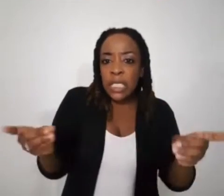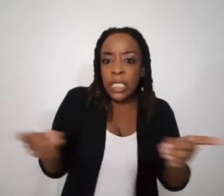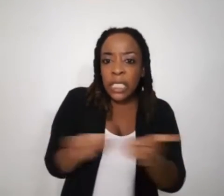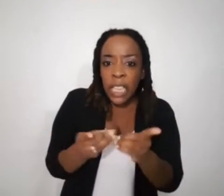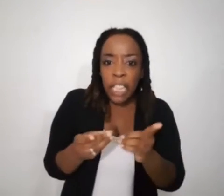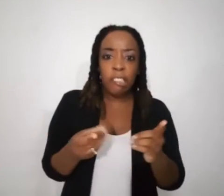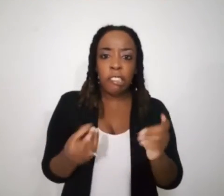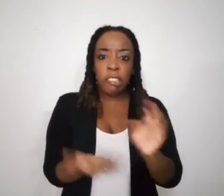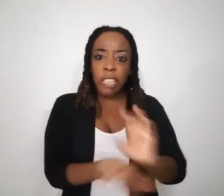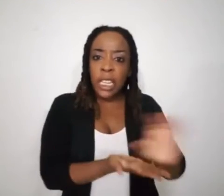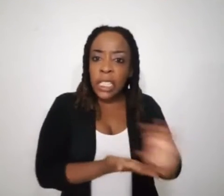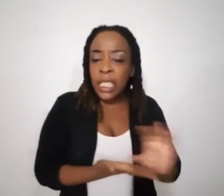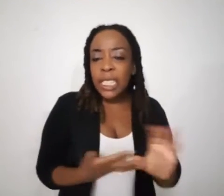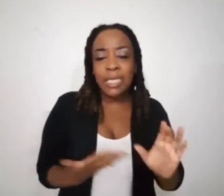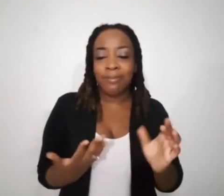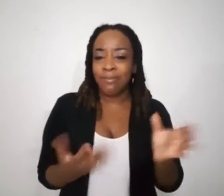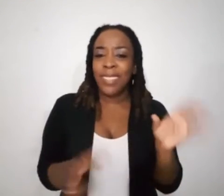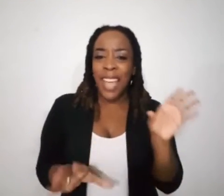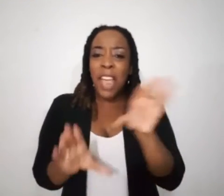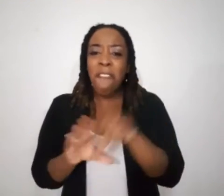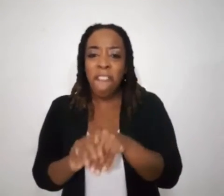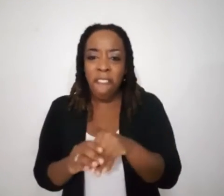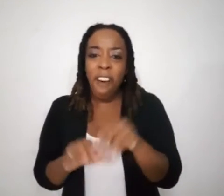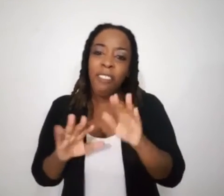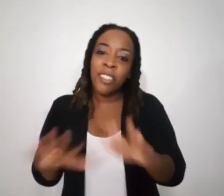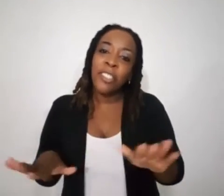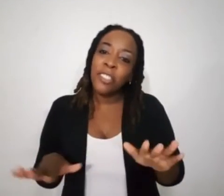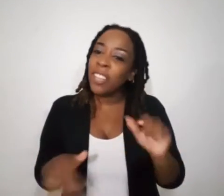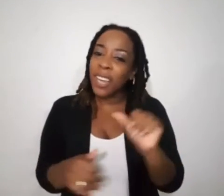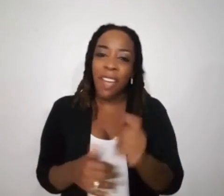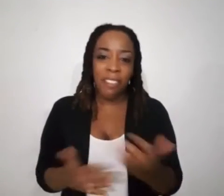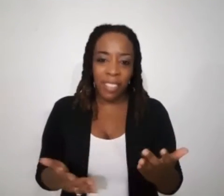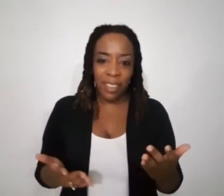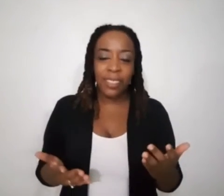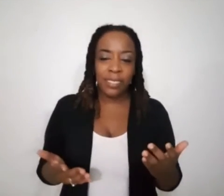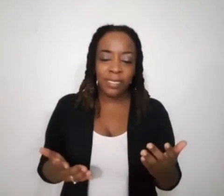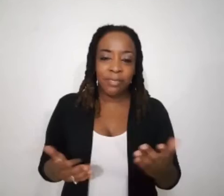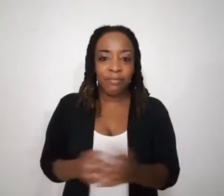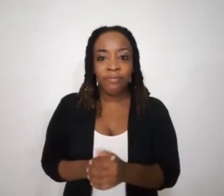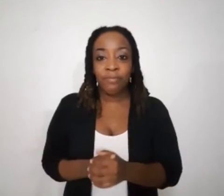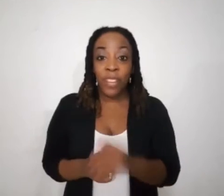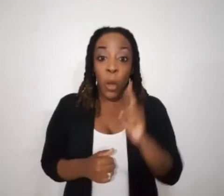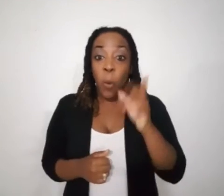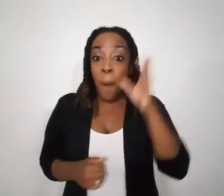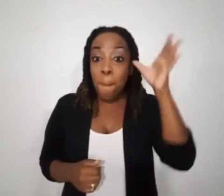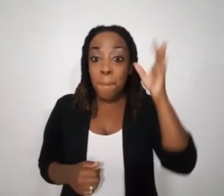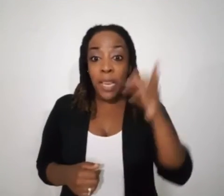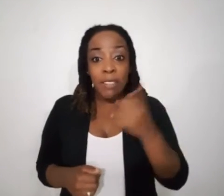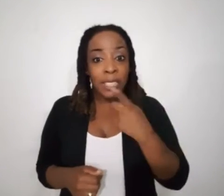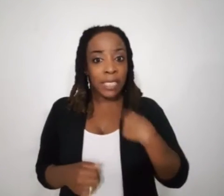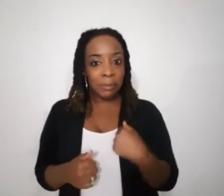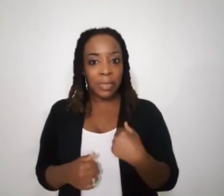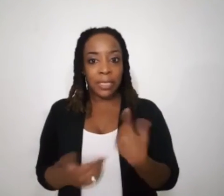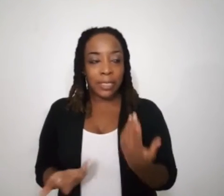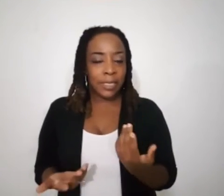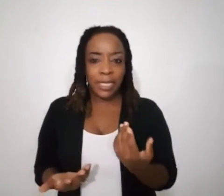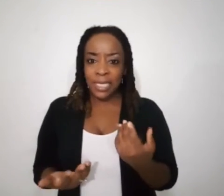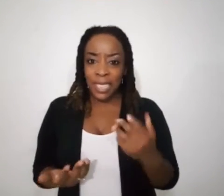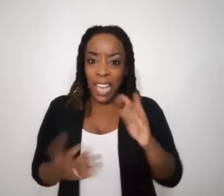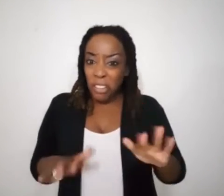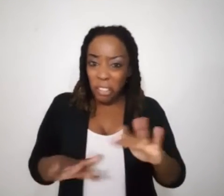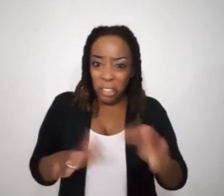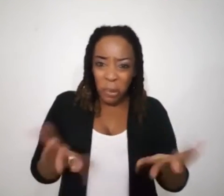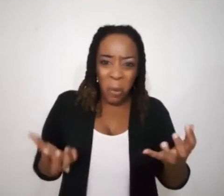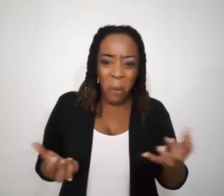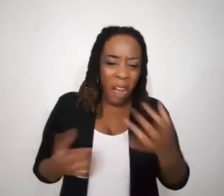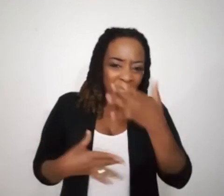doing. One parent, I think, said to me, you know, the child doesn't want to learn, but they want to be in the kitchen. That's great. There